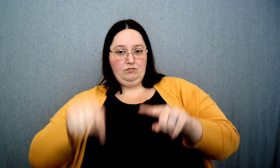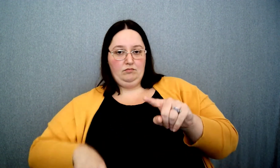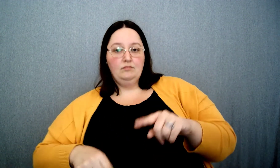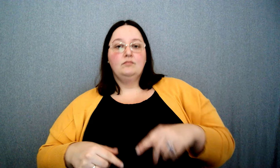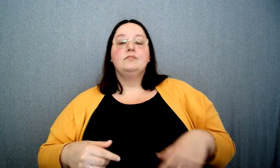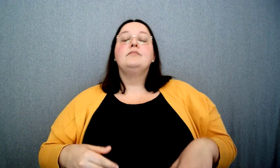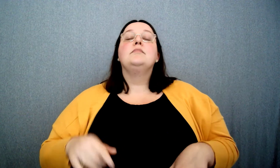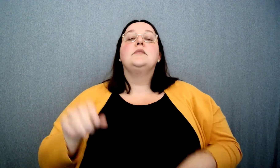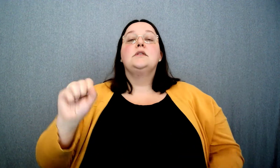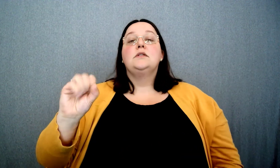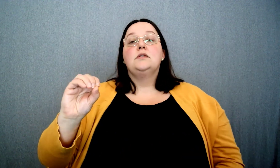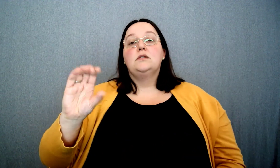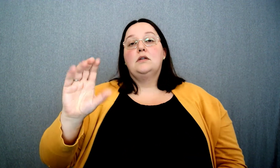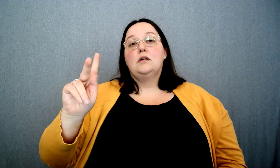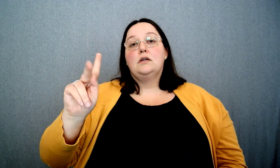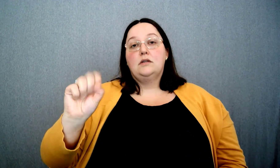For parts of clothing, we have socks.